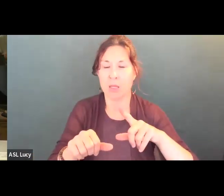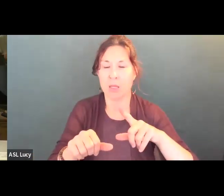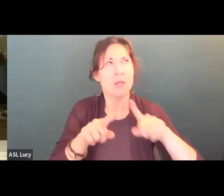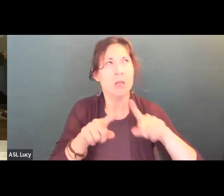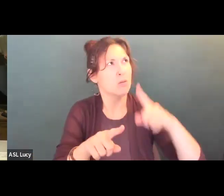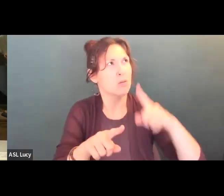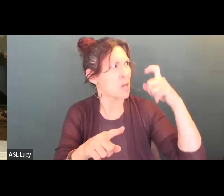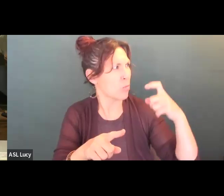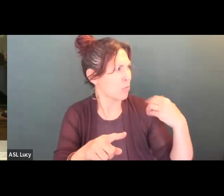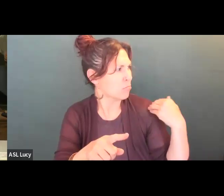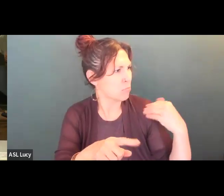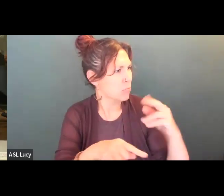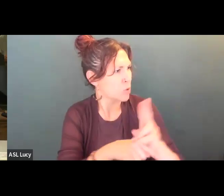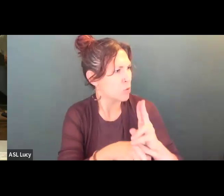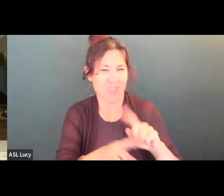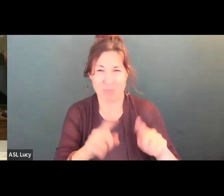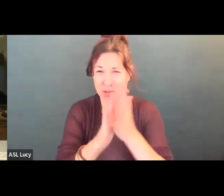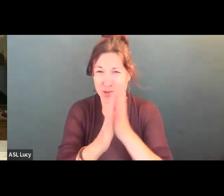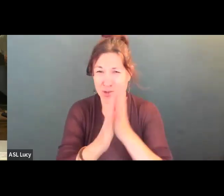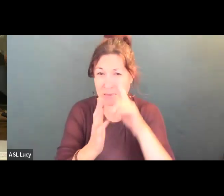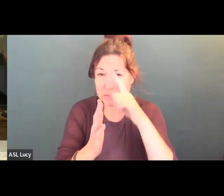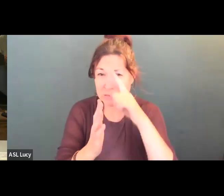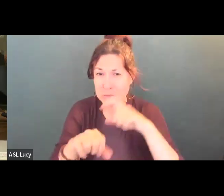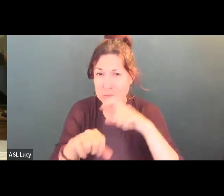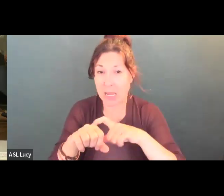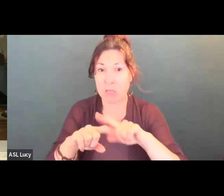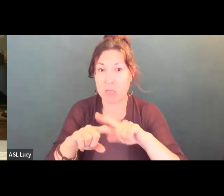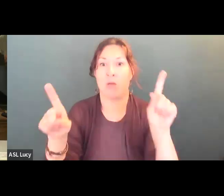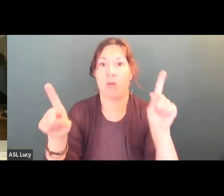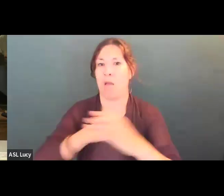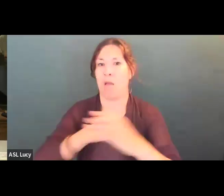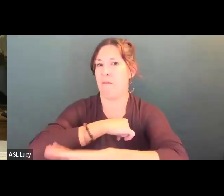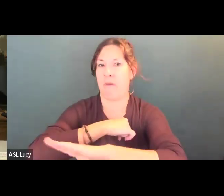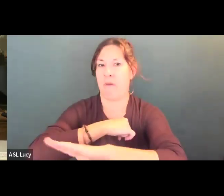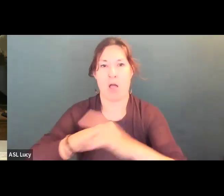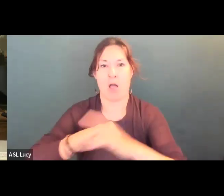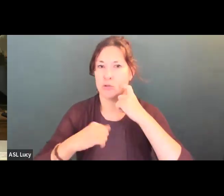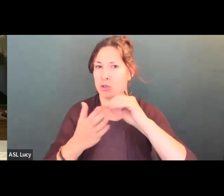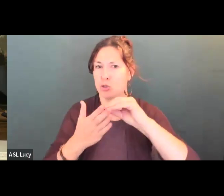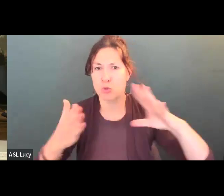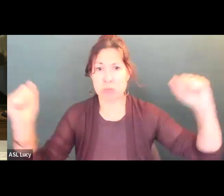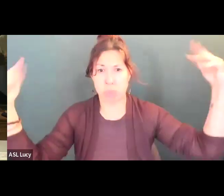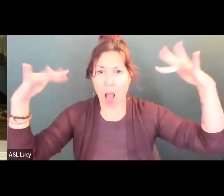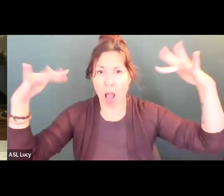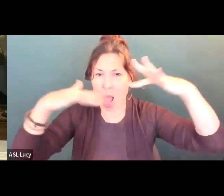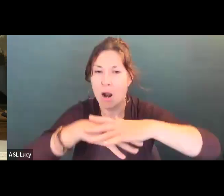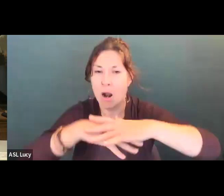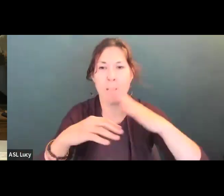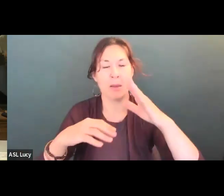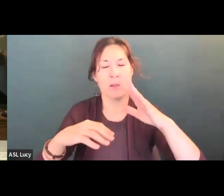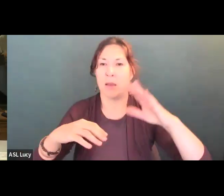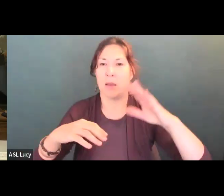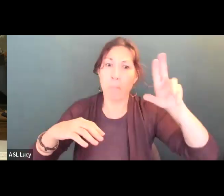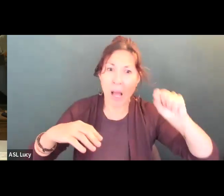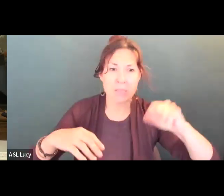but traffic patterns in the summer are very different than they are in September with all school buses on the road and,